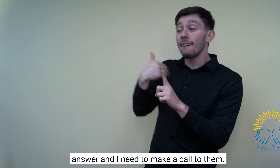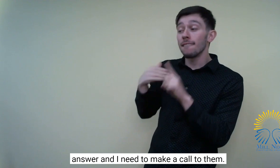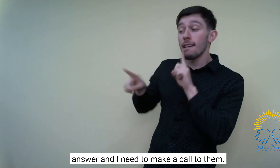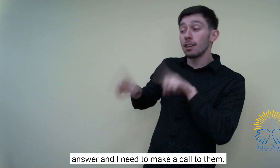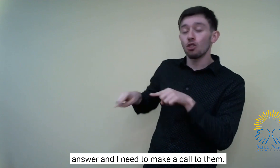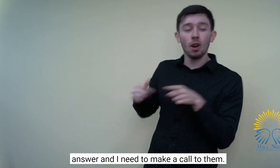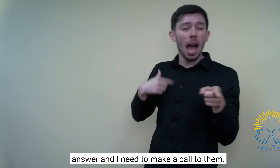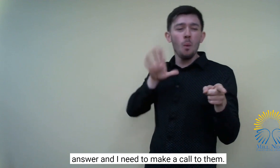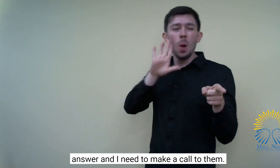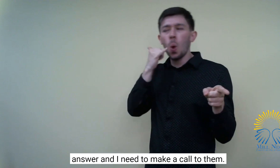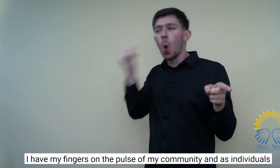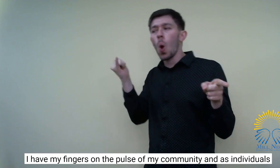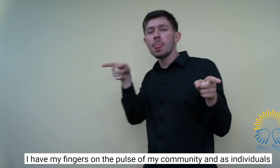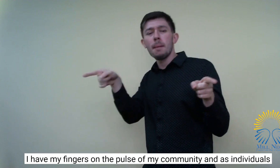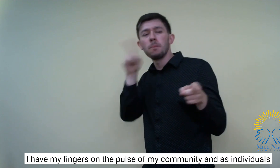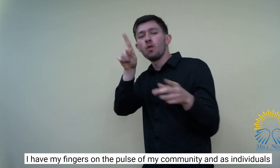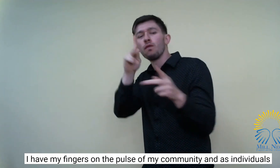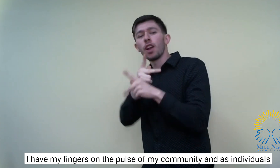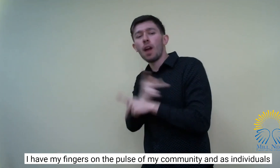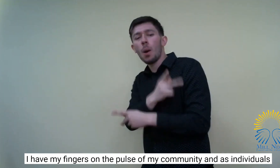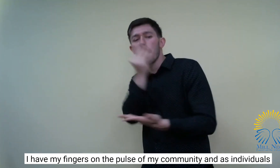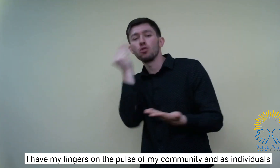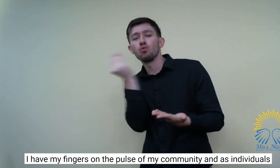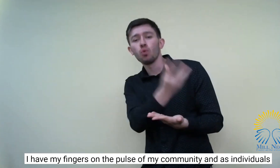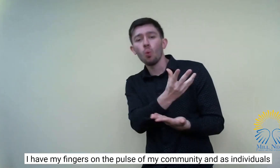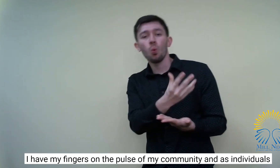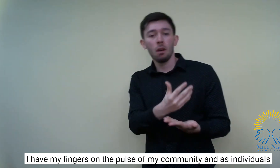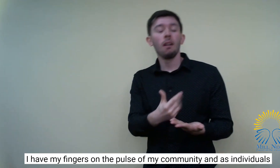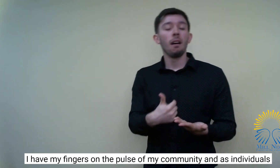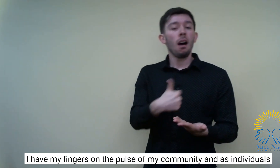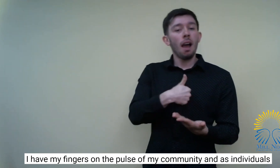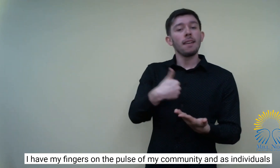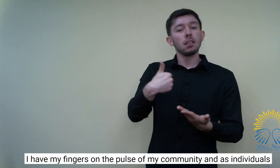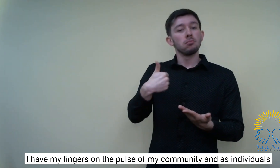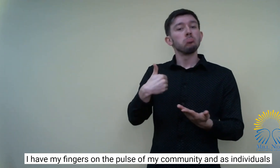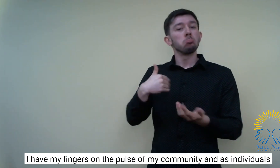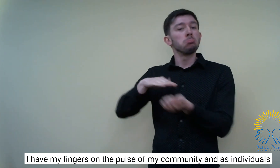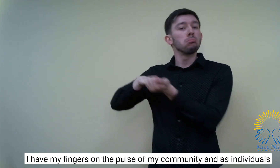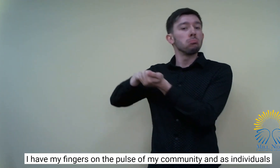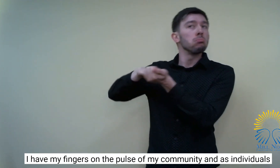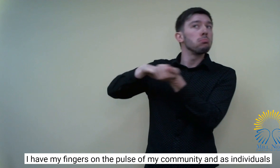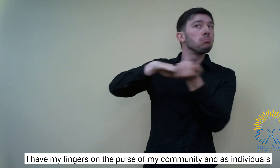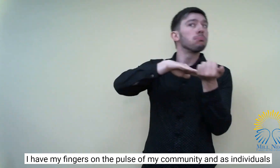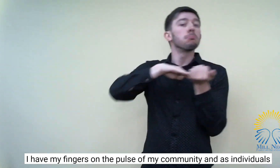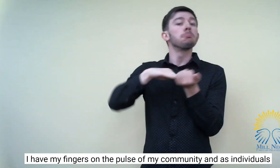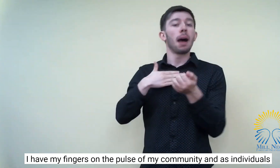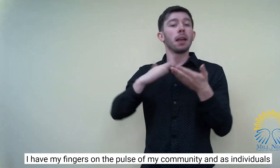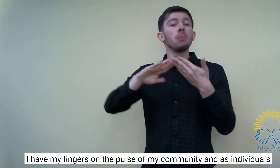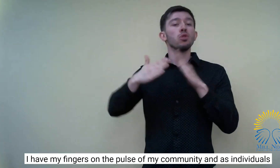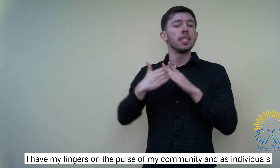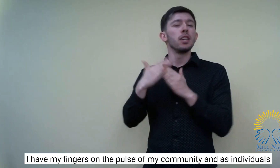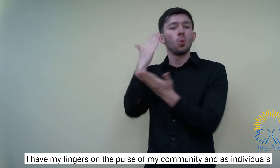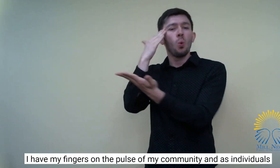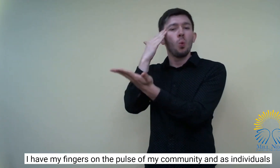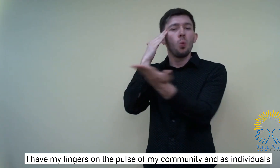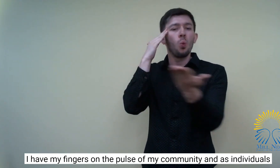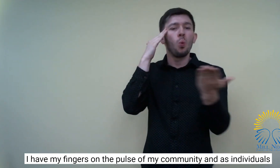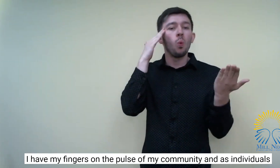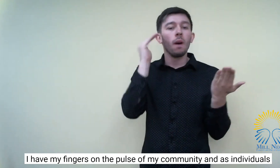to them. I have my fingers on the pulse of my community, and as individuals